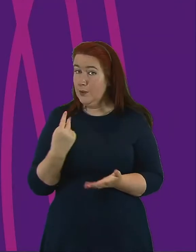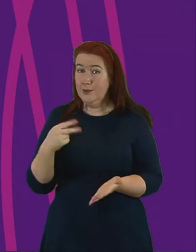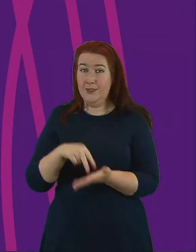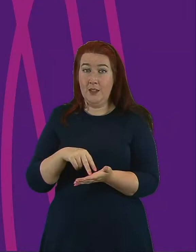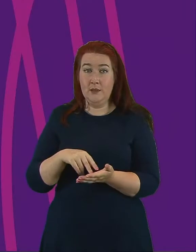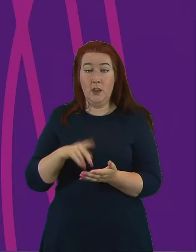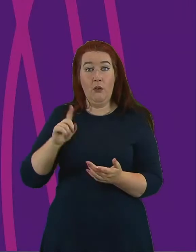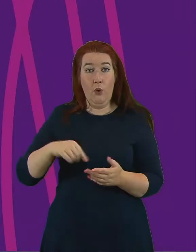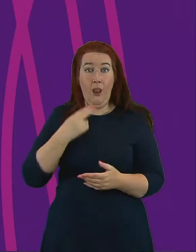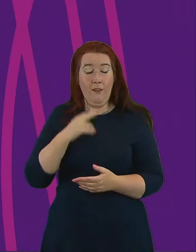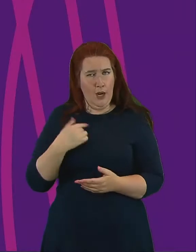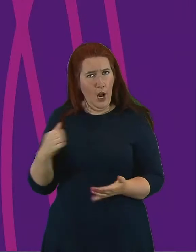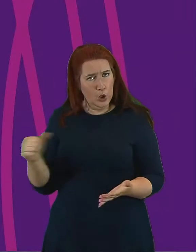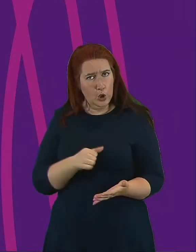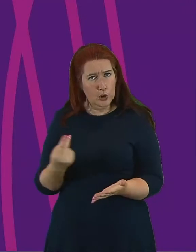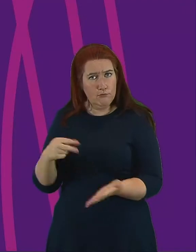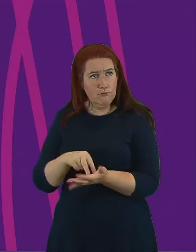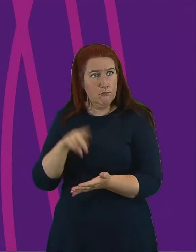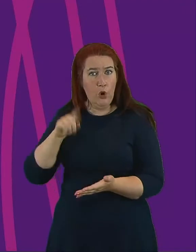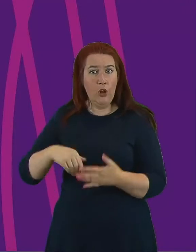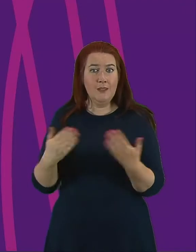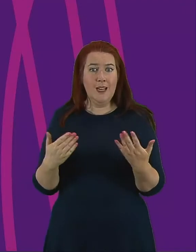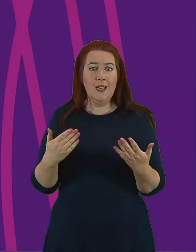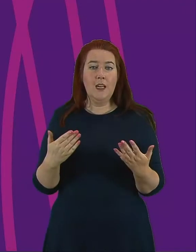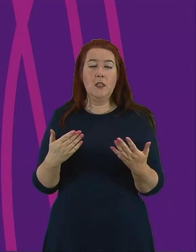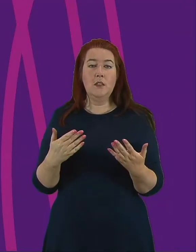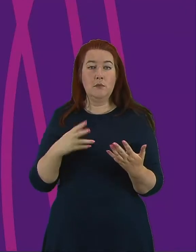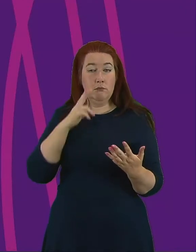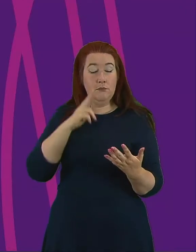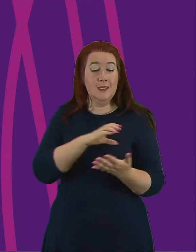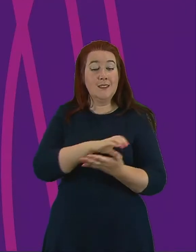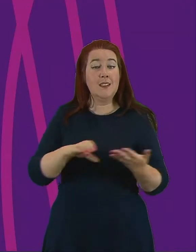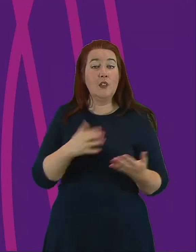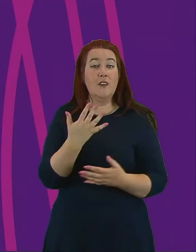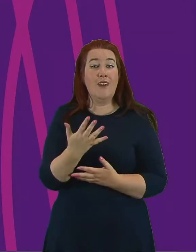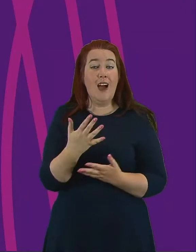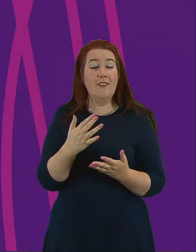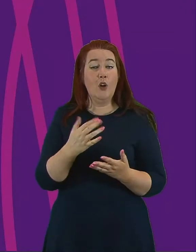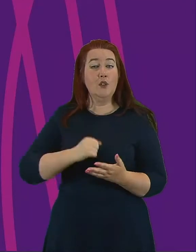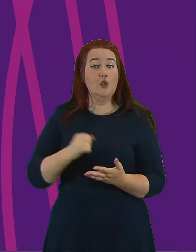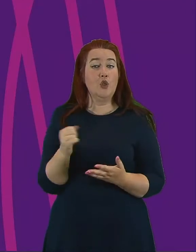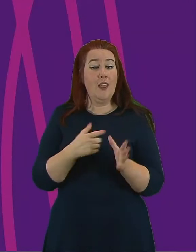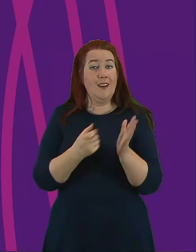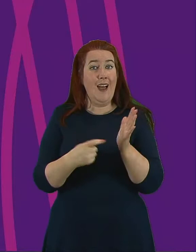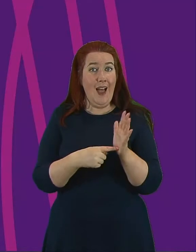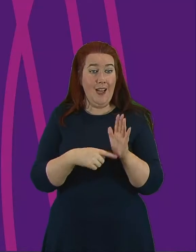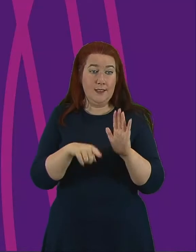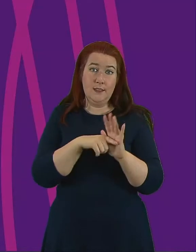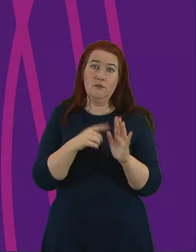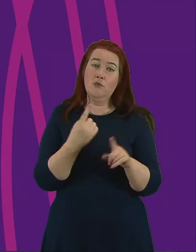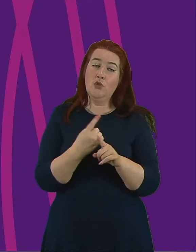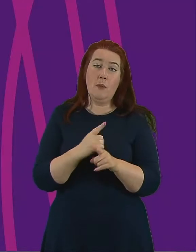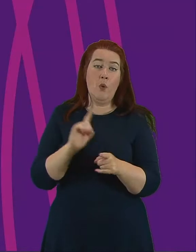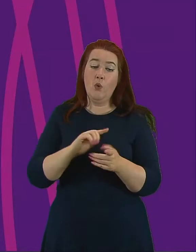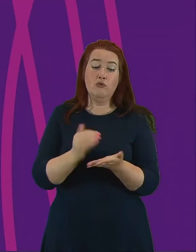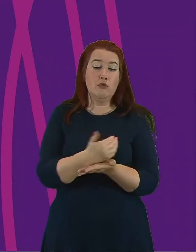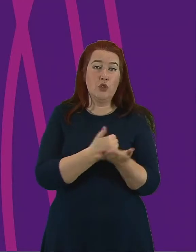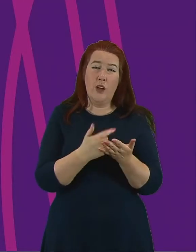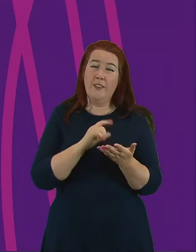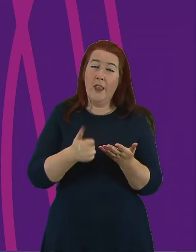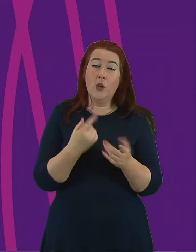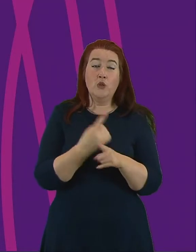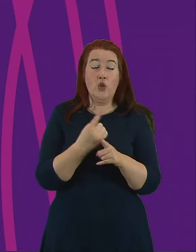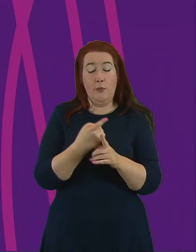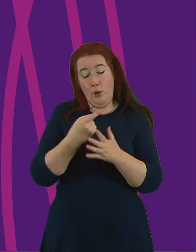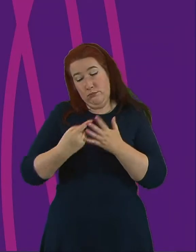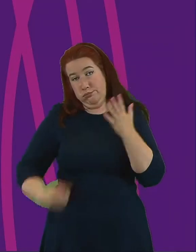I probably should just take Schedule 5 of the Scotland Act and start to read out what's reserved and then talk about everything else. Because